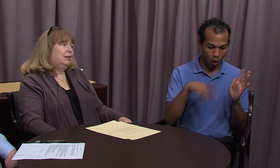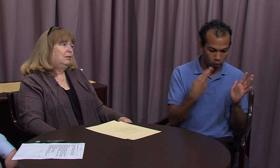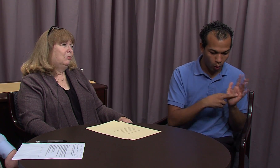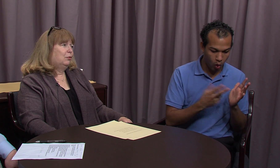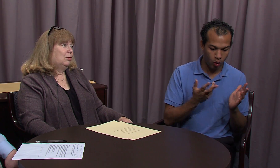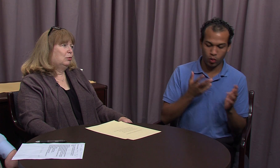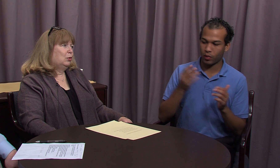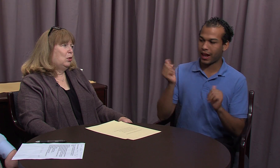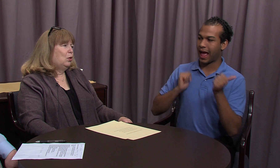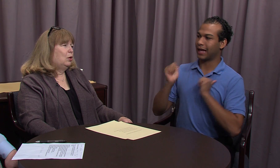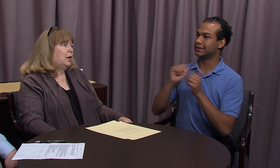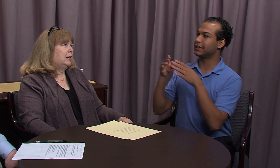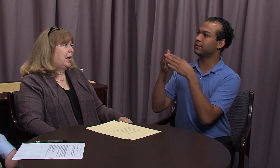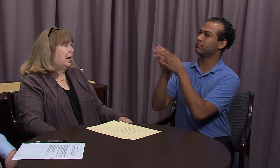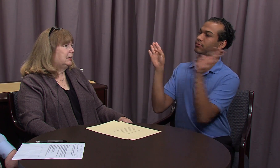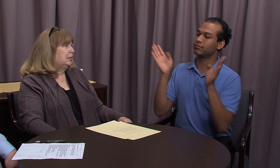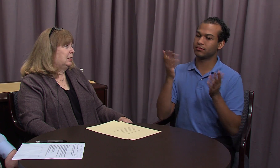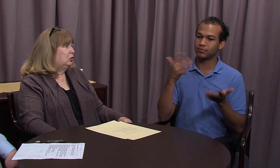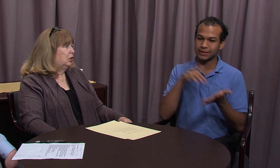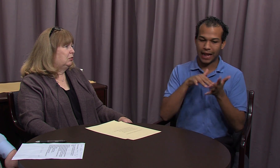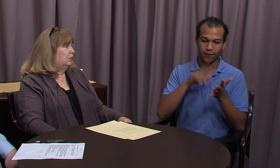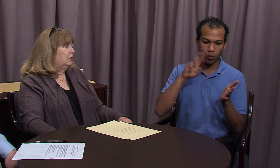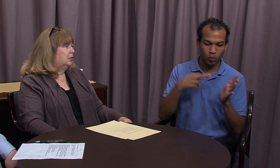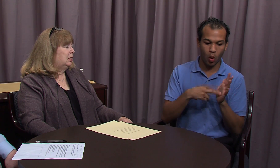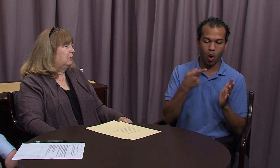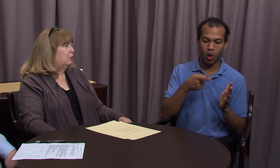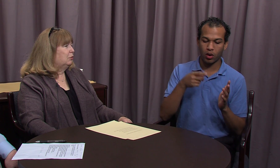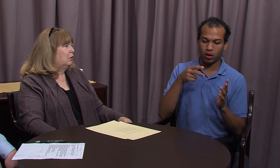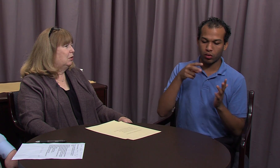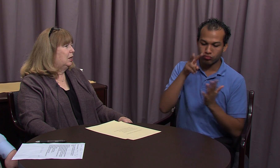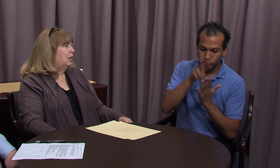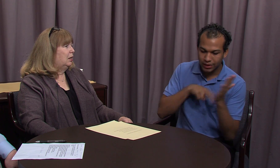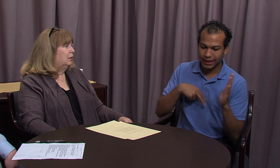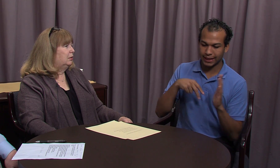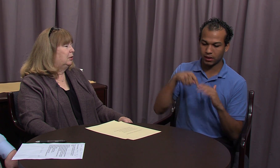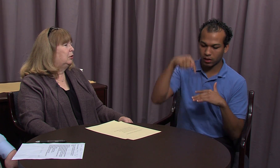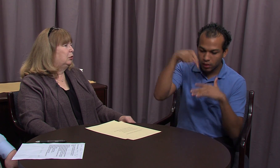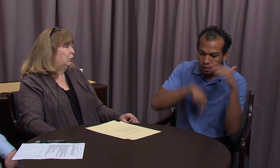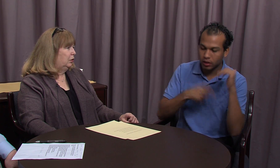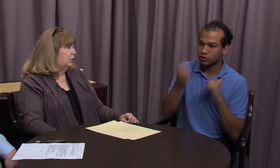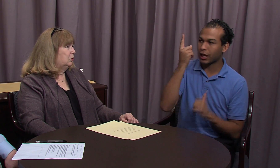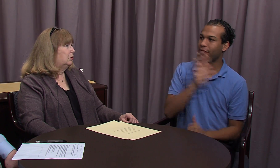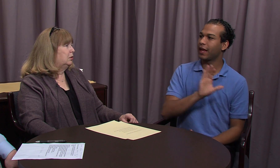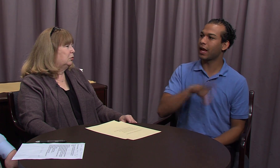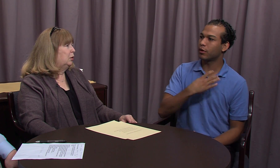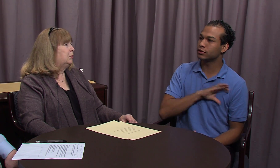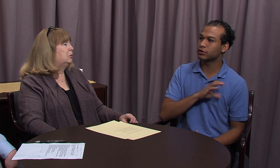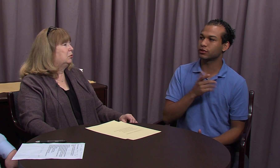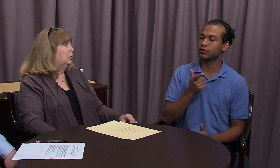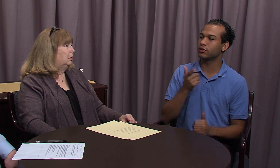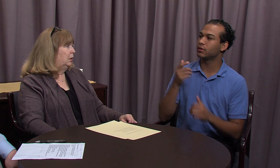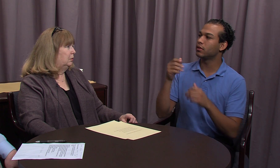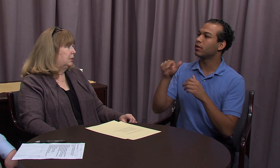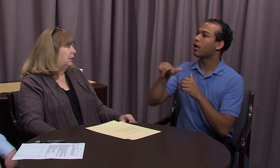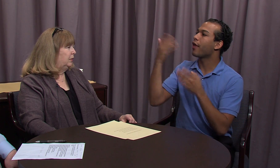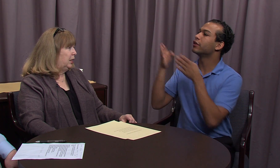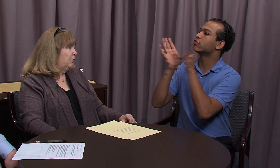studying for a role and acting in general, studying for a role, you look at the script, you study the